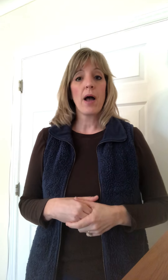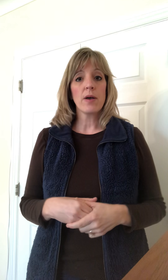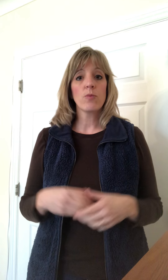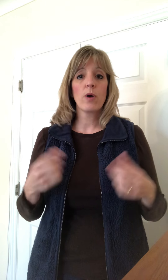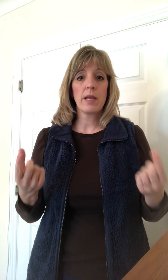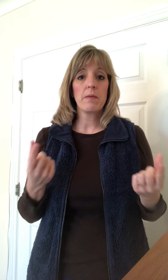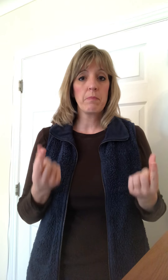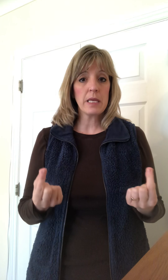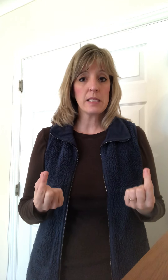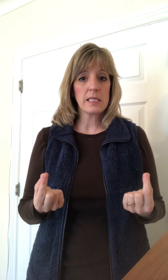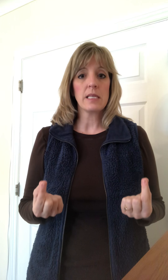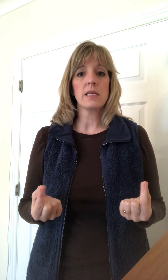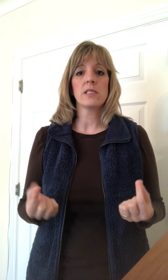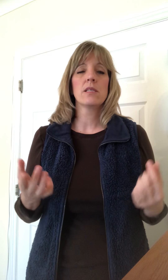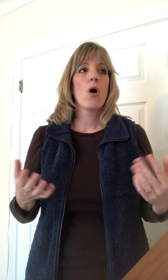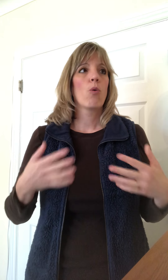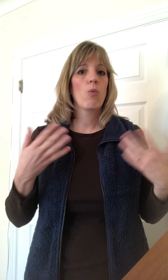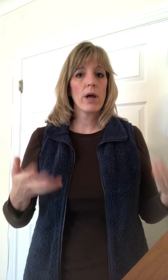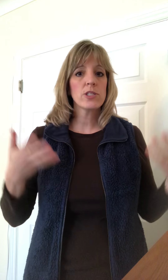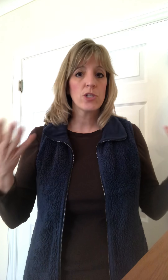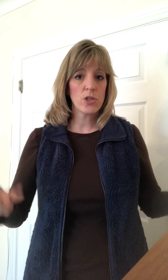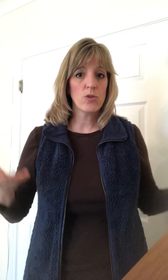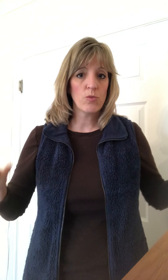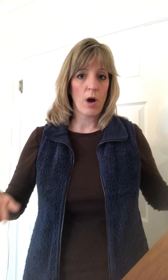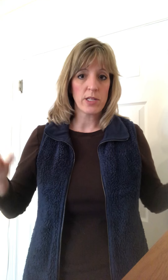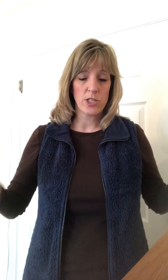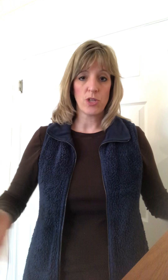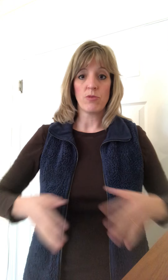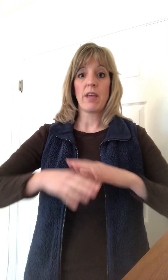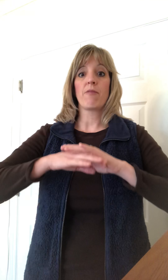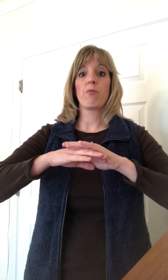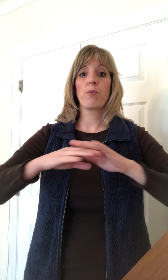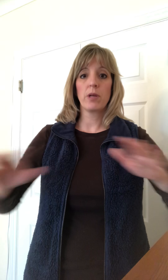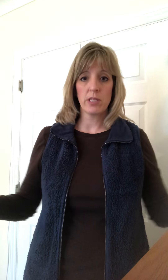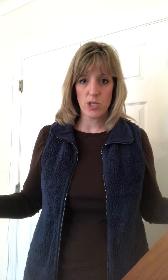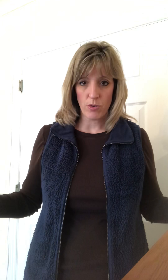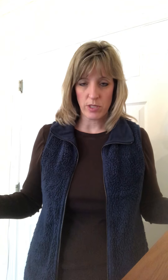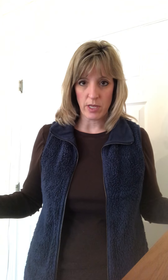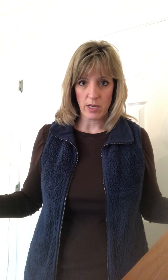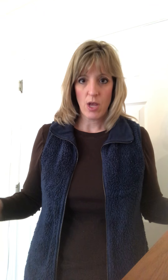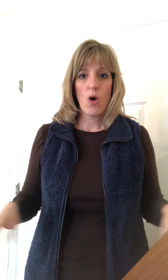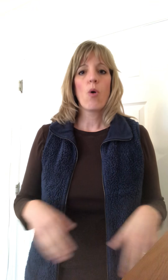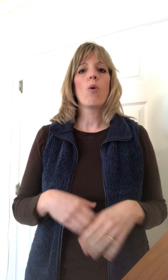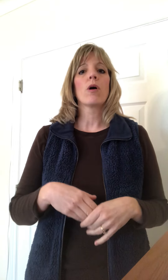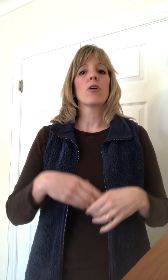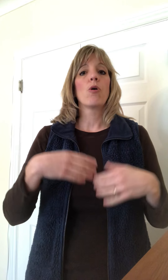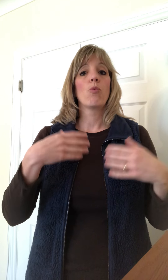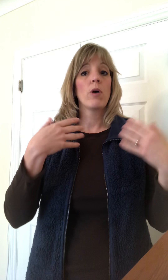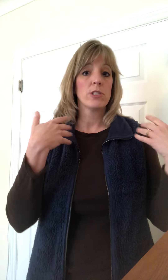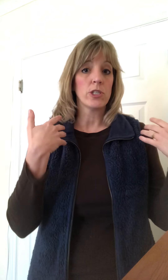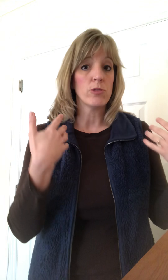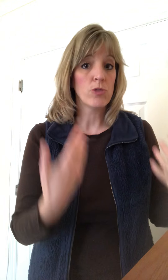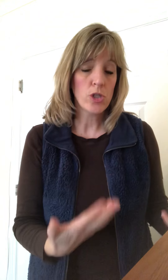but what it means is what do you want to do? They have really shortened it. Or what do you